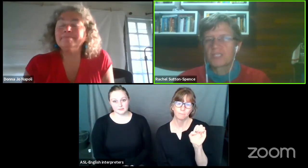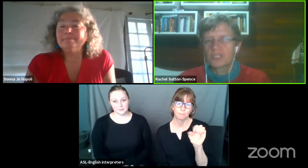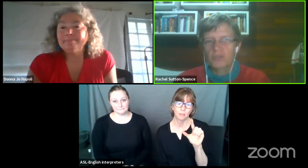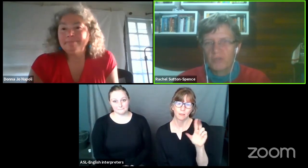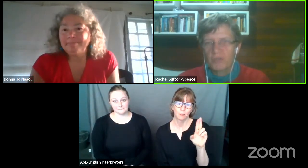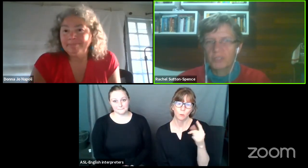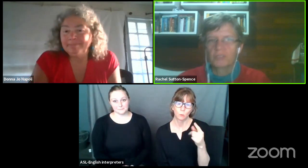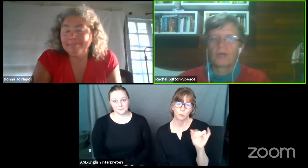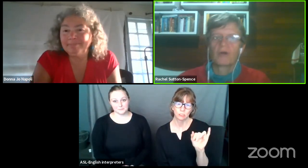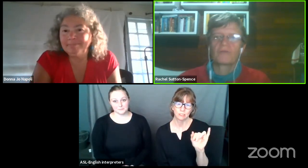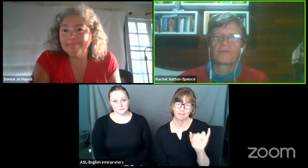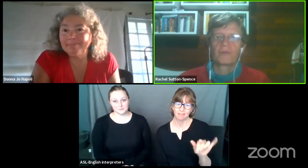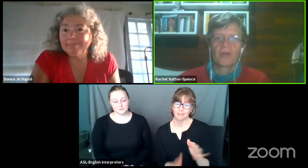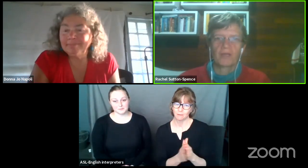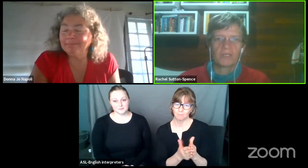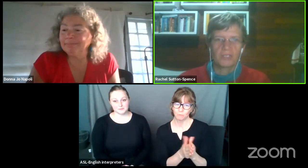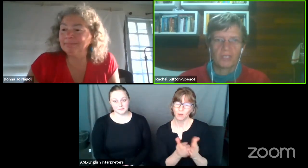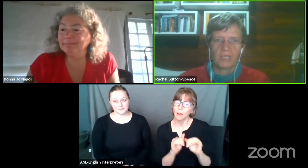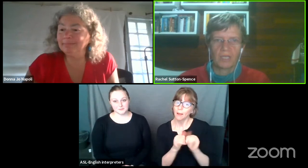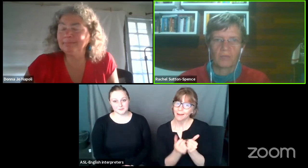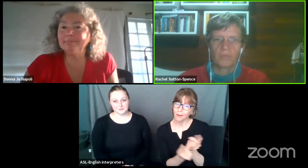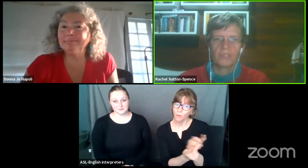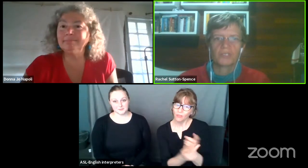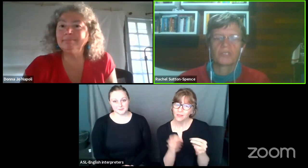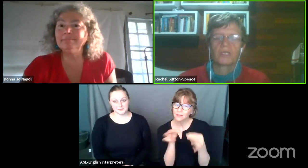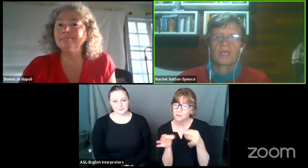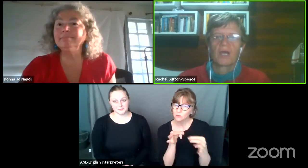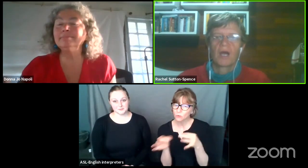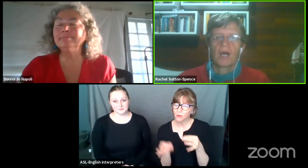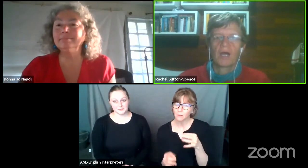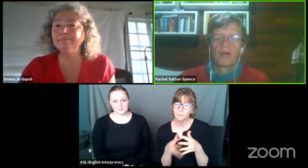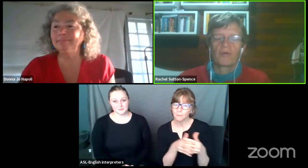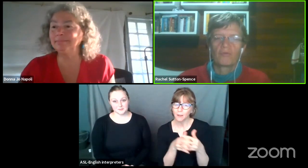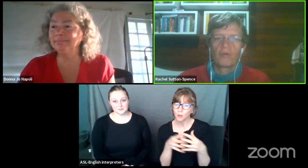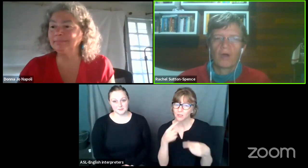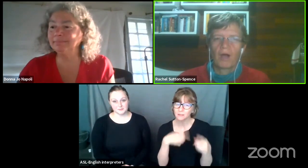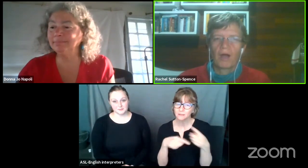Their description of American Sign Language